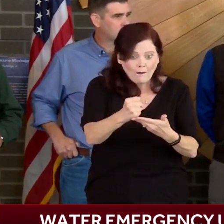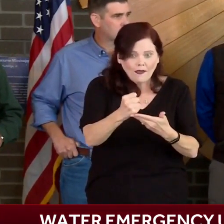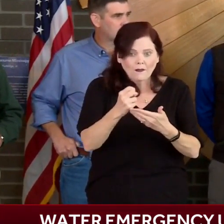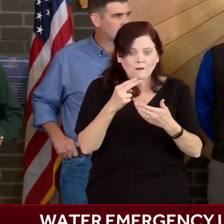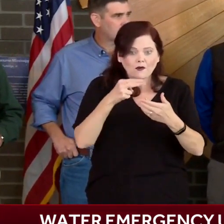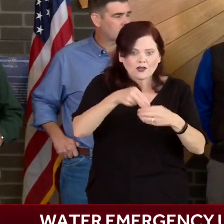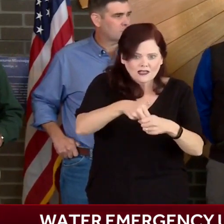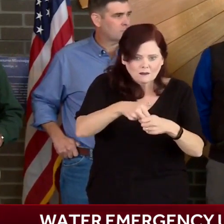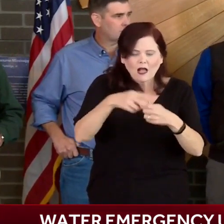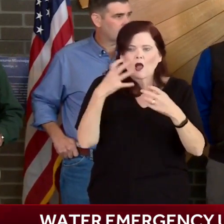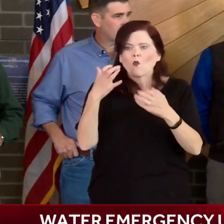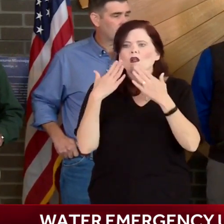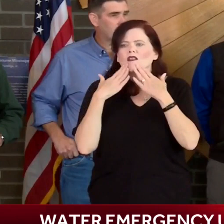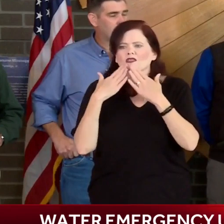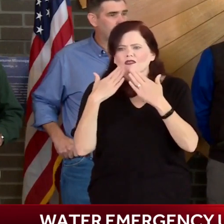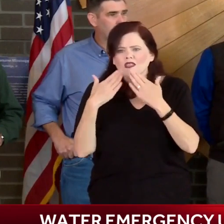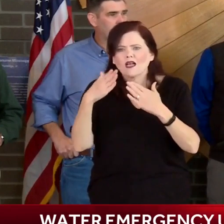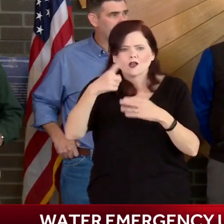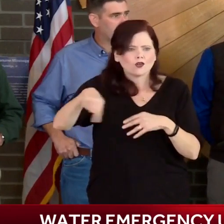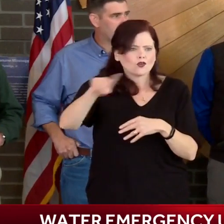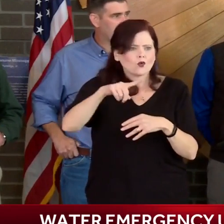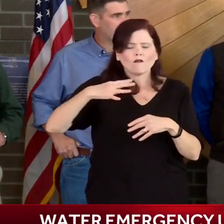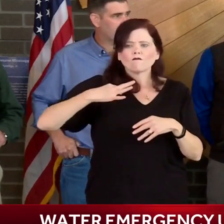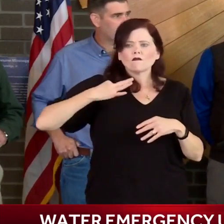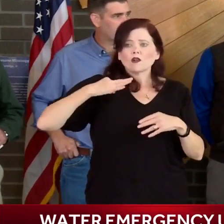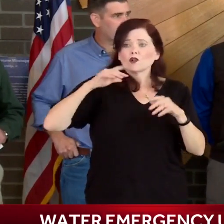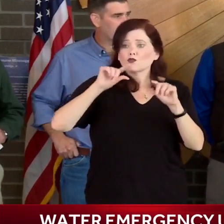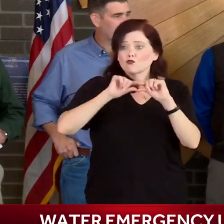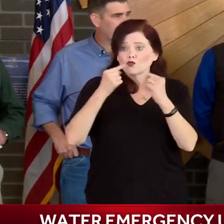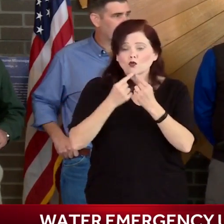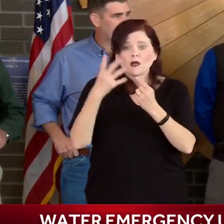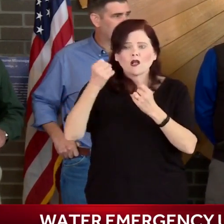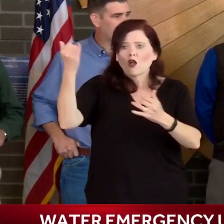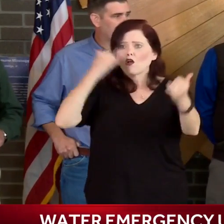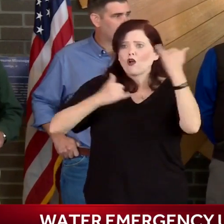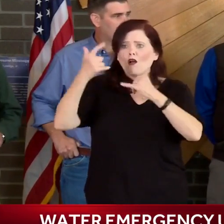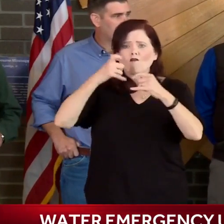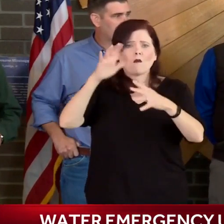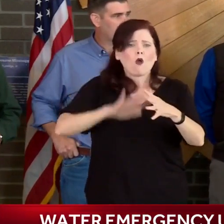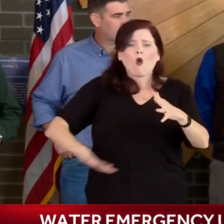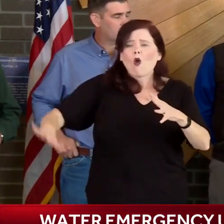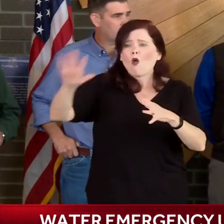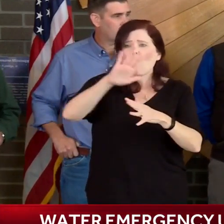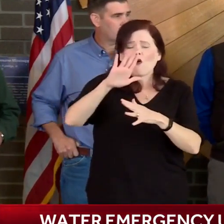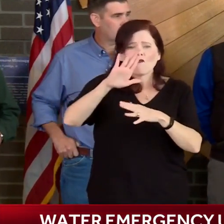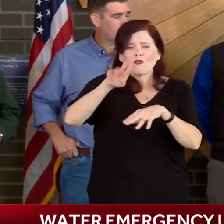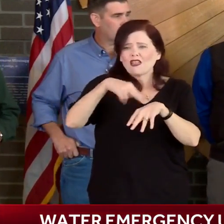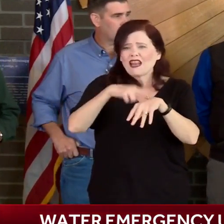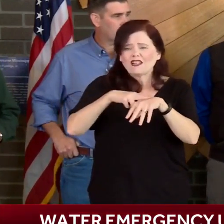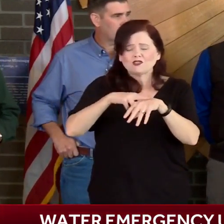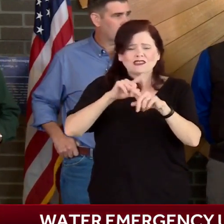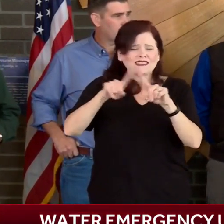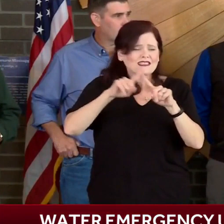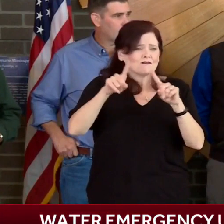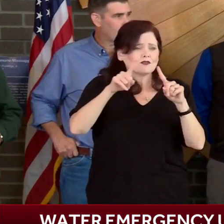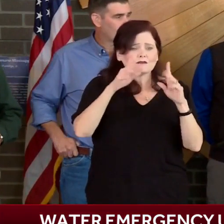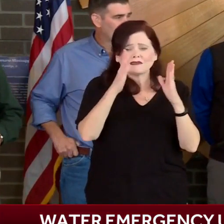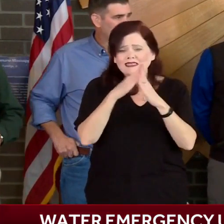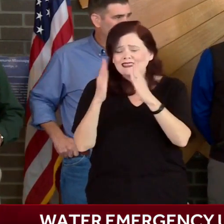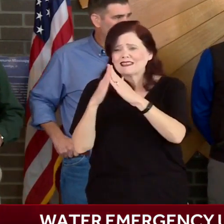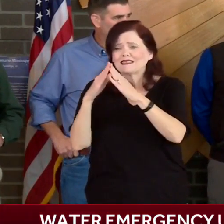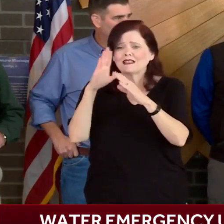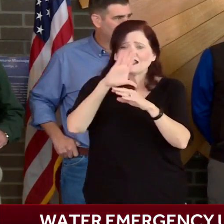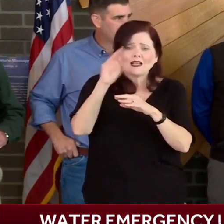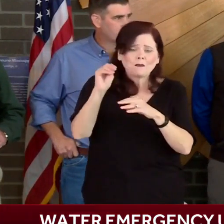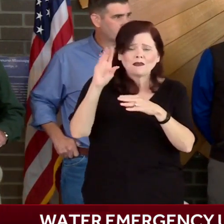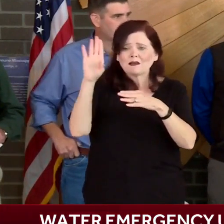them. We have volunteer groups. I've received calls from all over the nation of different cities and corporations that